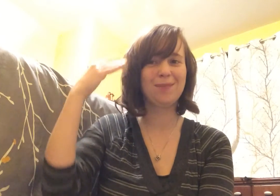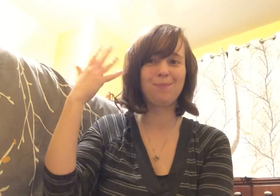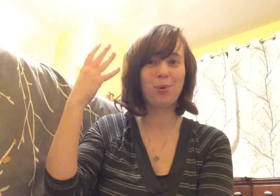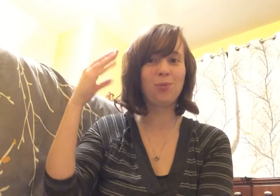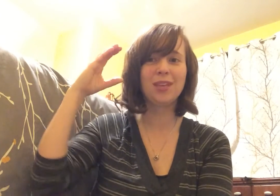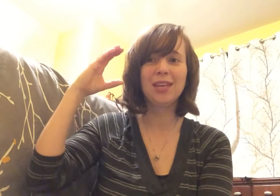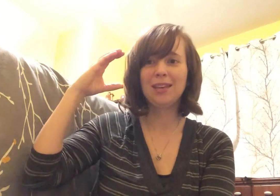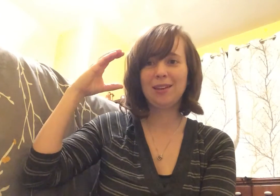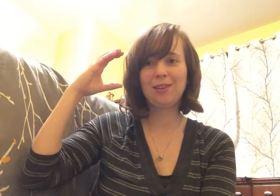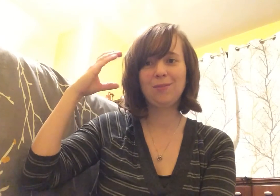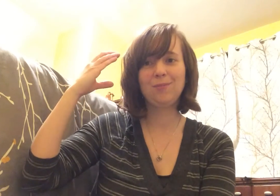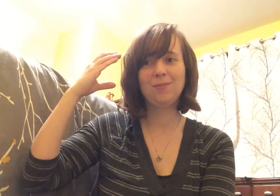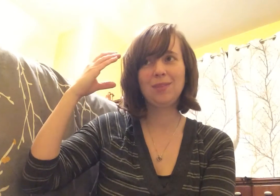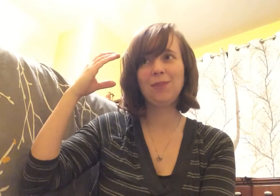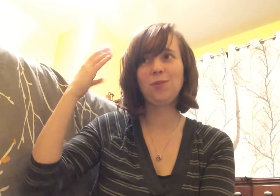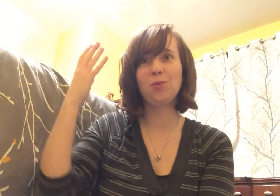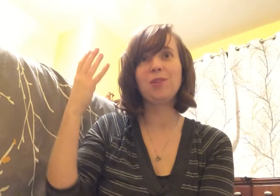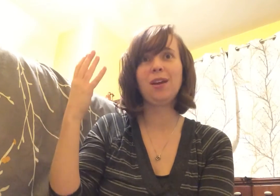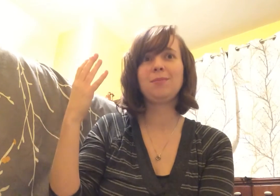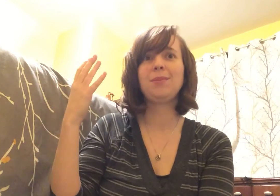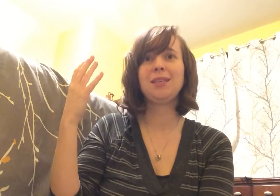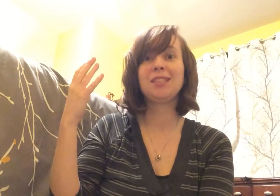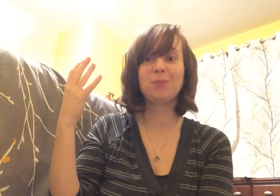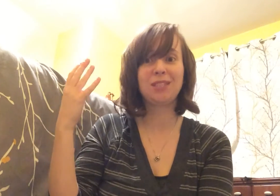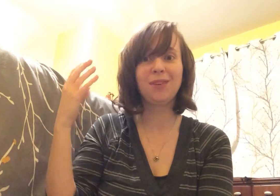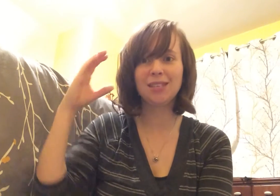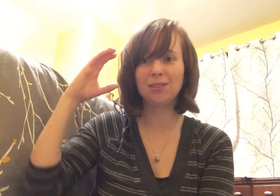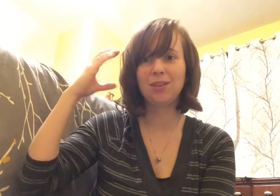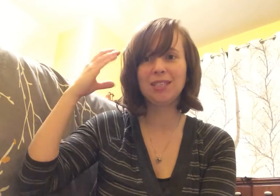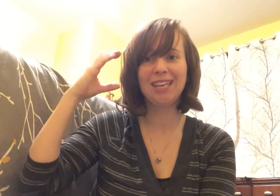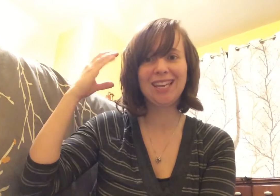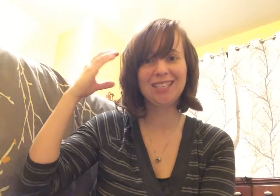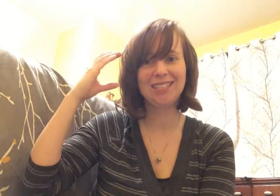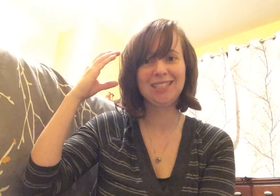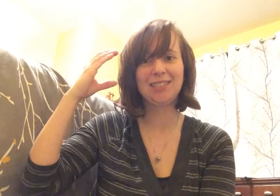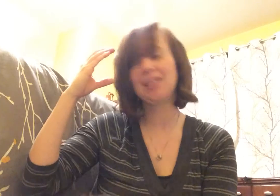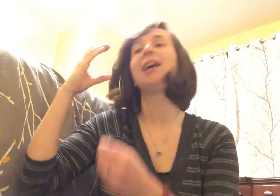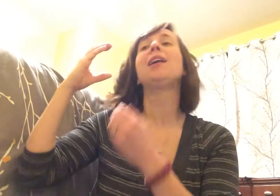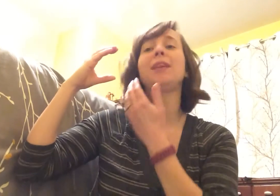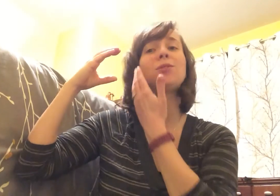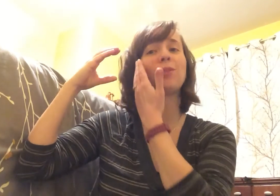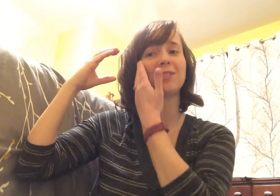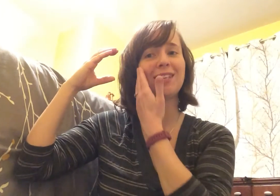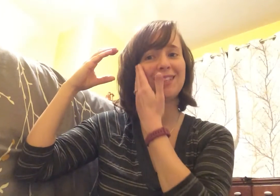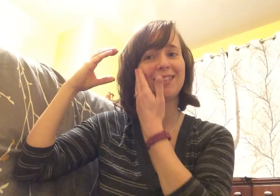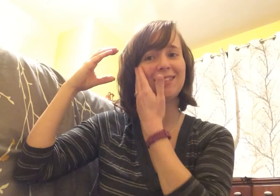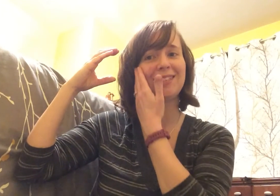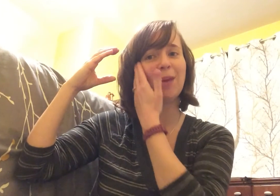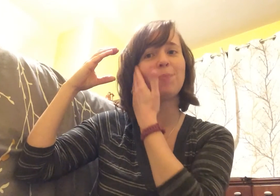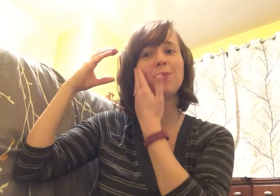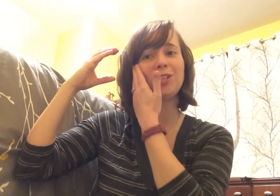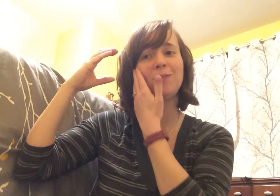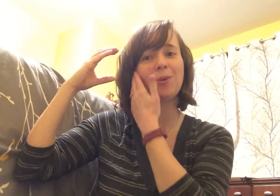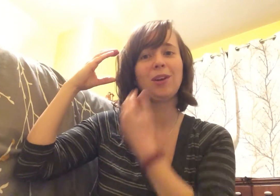like both. If you were not being specific, so you can say cousins, kind of like towards like the temple, cheekbone